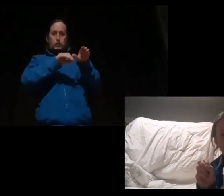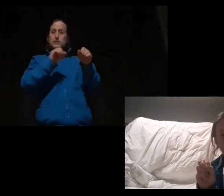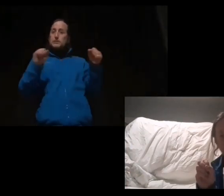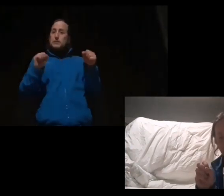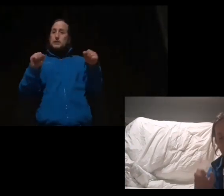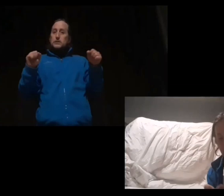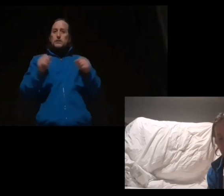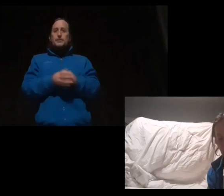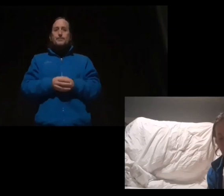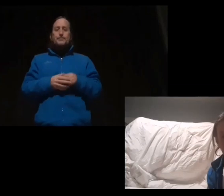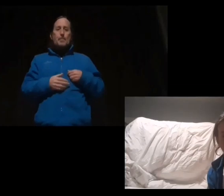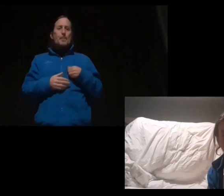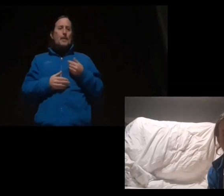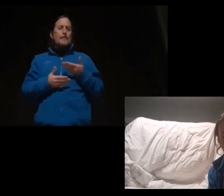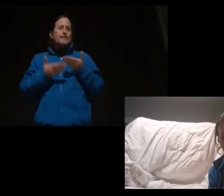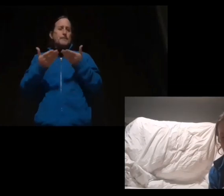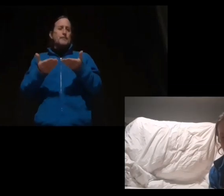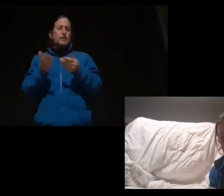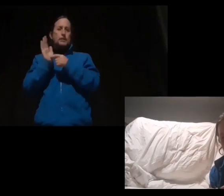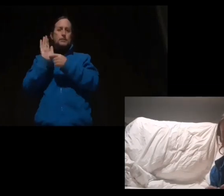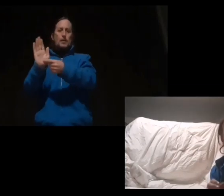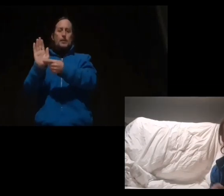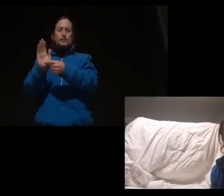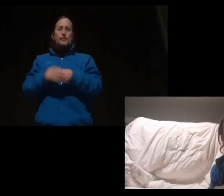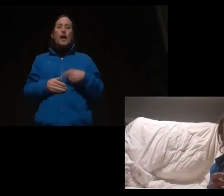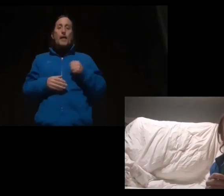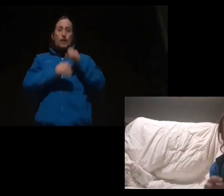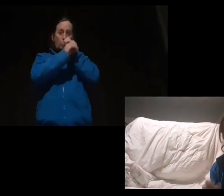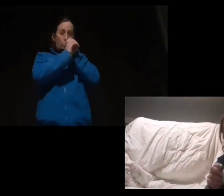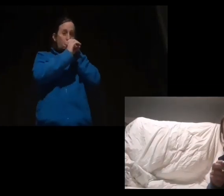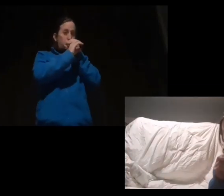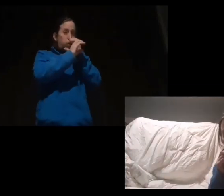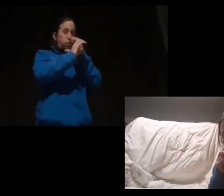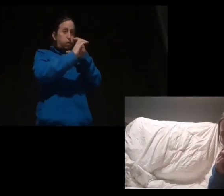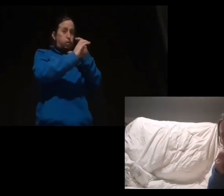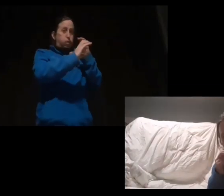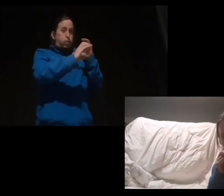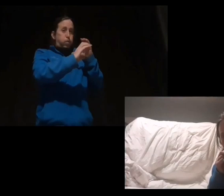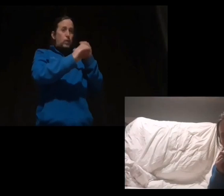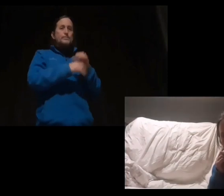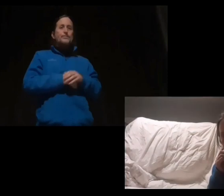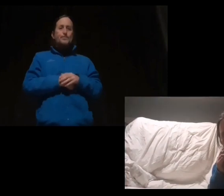expanded. So I'm going to give you an example, okay? I've got a balloon here, okay?